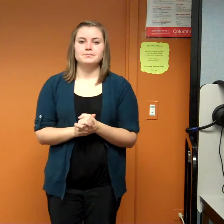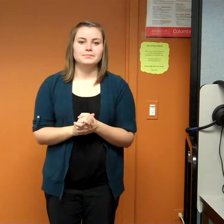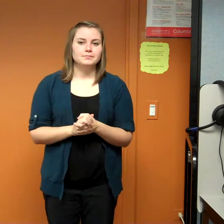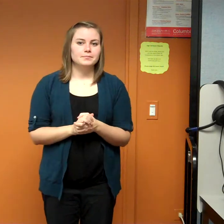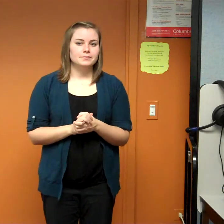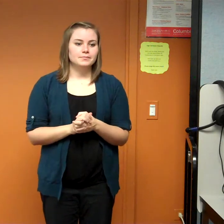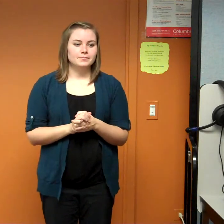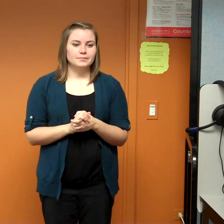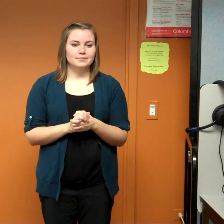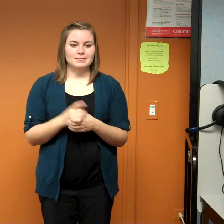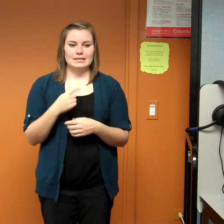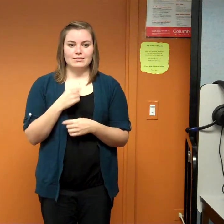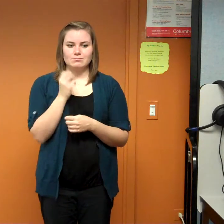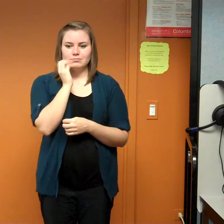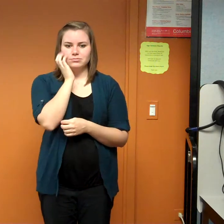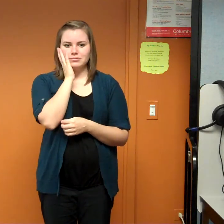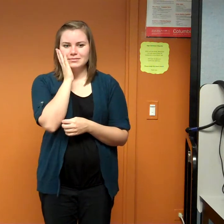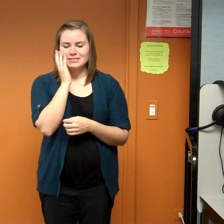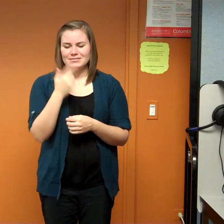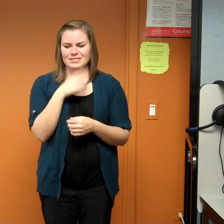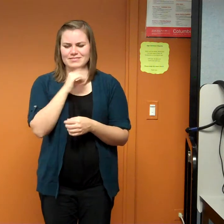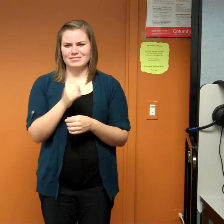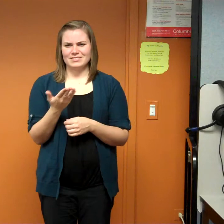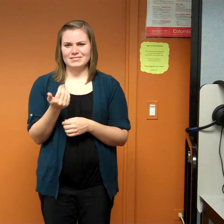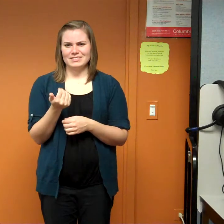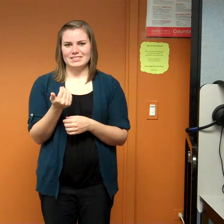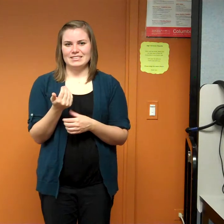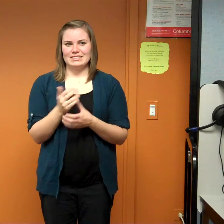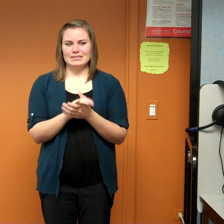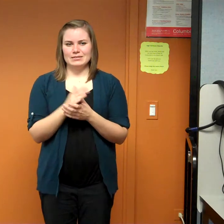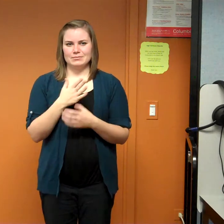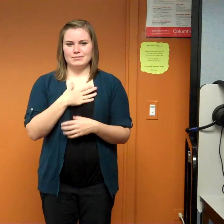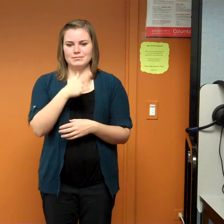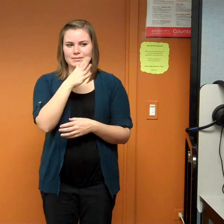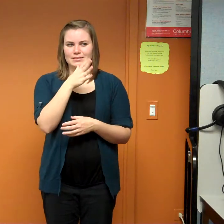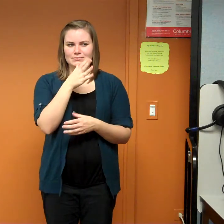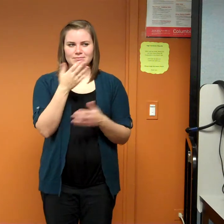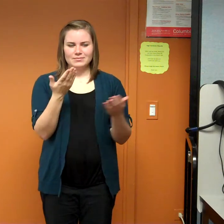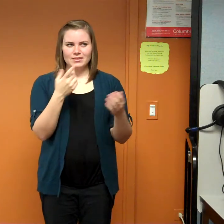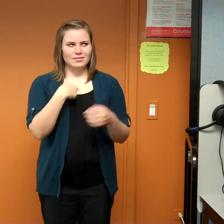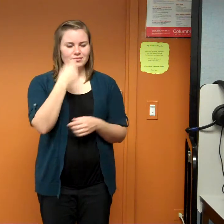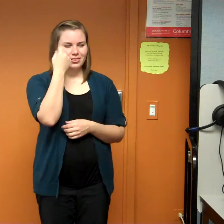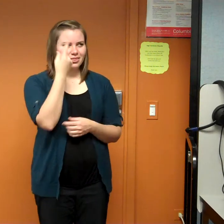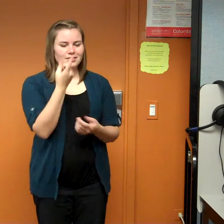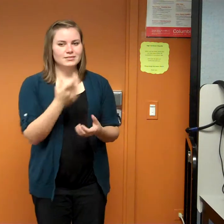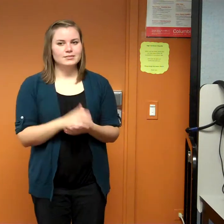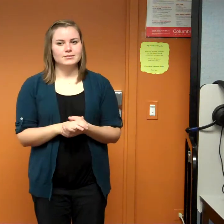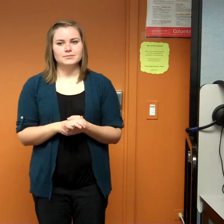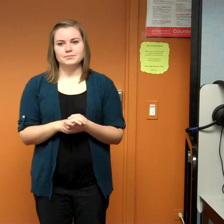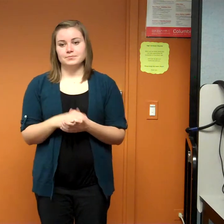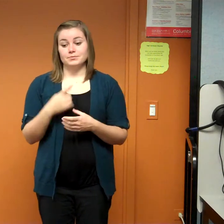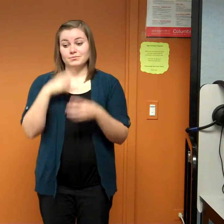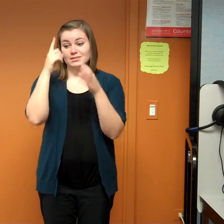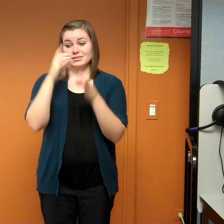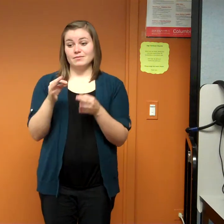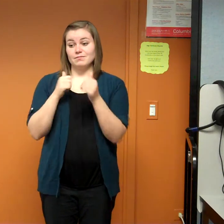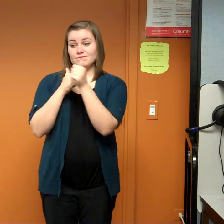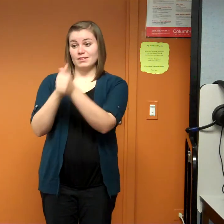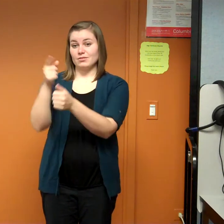I was really embarrassed. I was 15, and of course, mothers don't make sense when you're 15. And she's like, yep, we're following them. So we go onto the